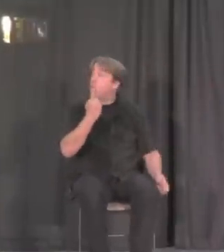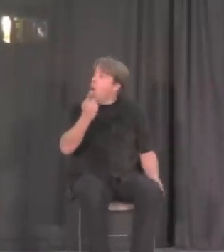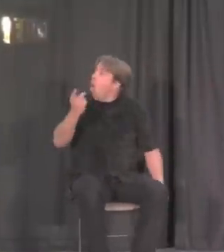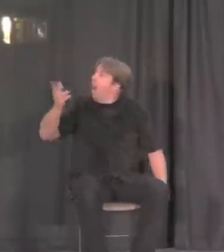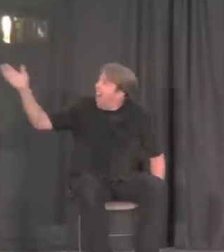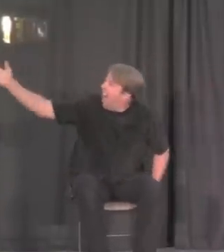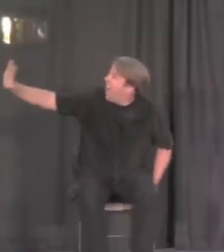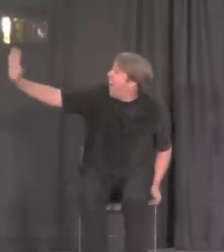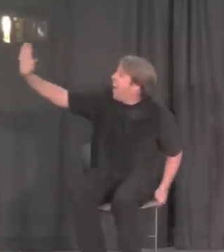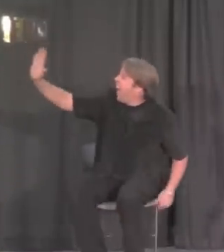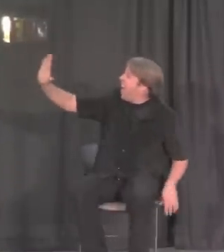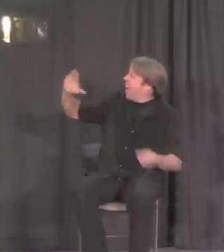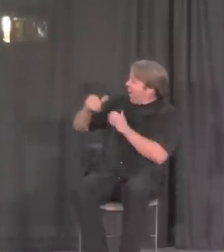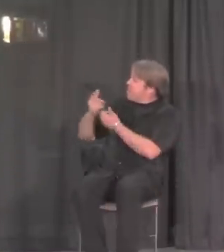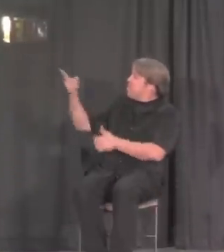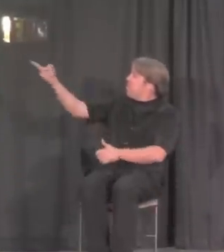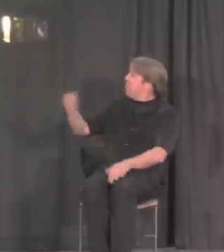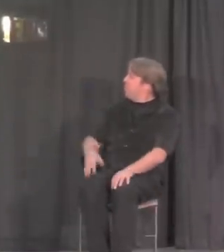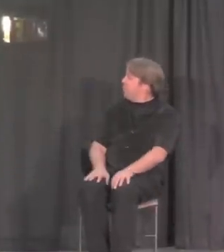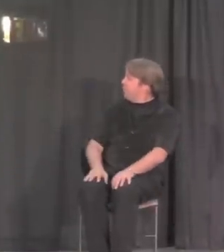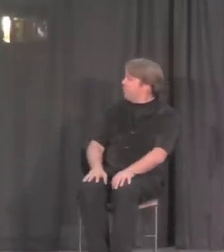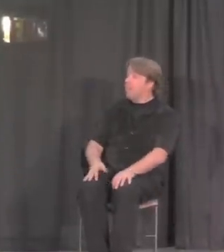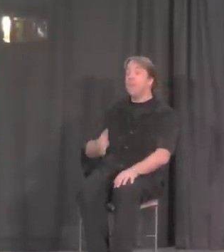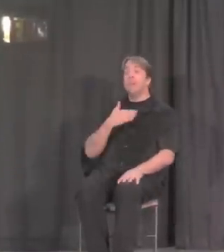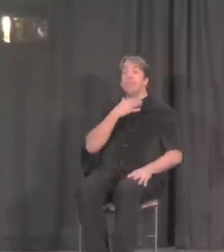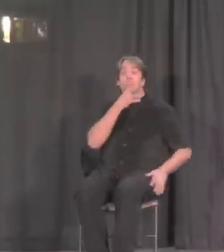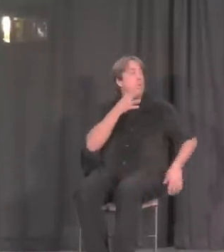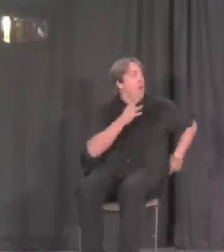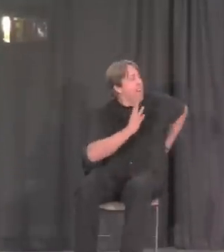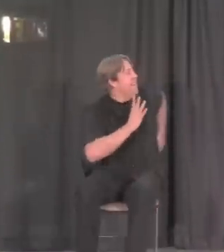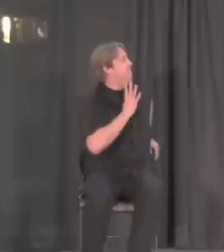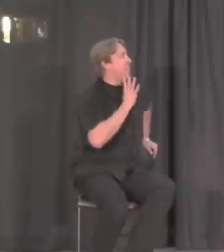And the deaf car would be like, "Hey, how are you?" My mom would be like, "Hey,